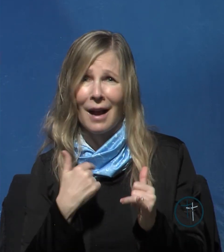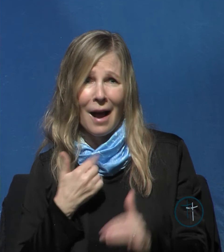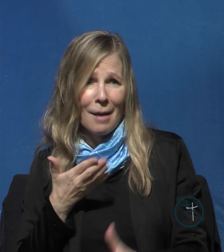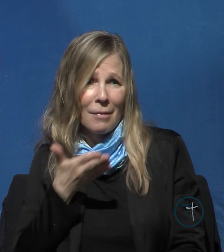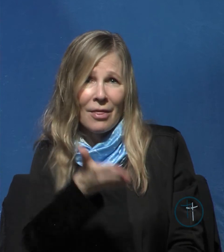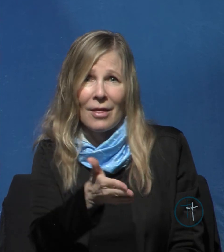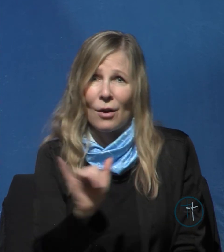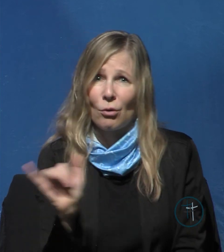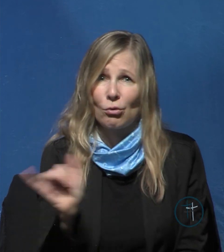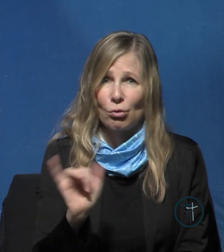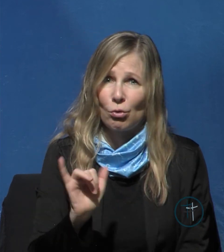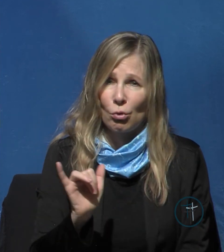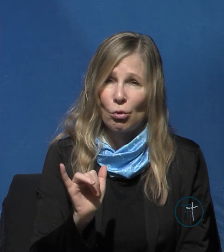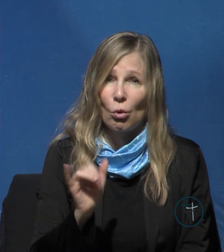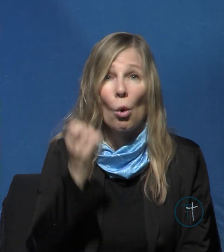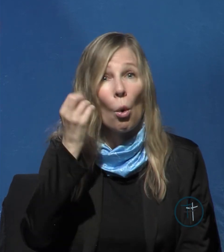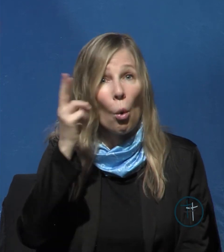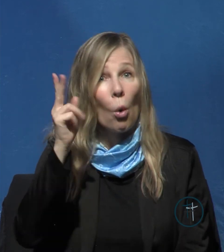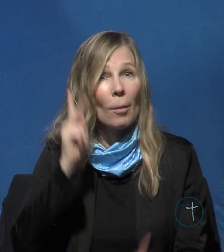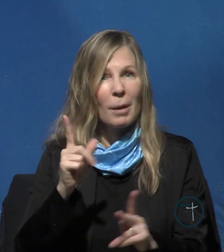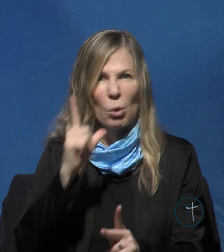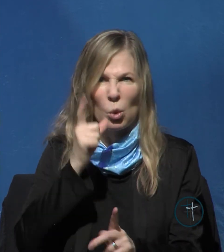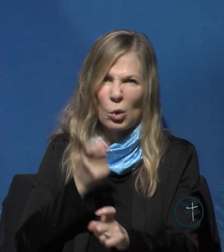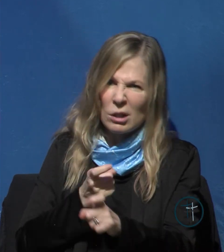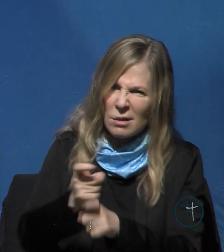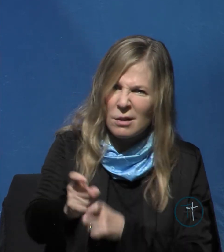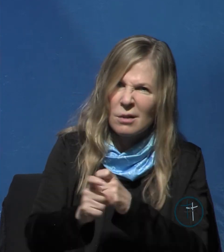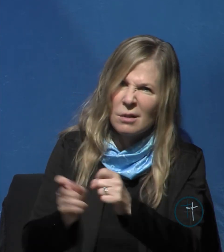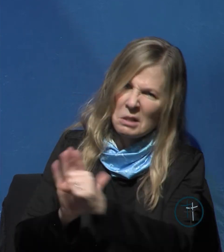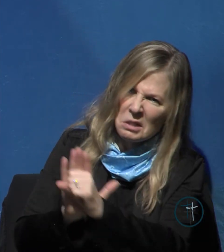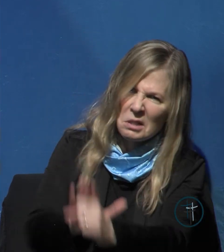and those who are ill-treated, since you also are in the body.